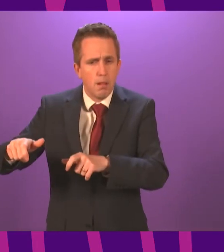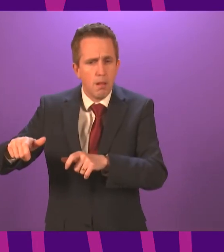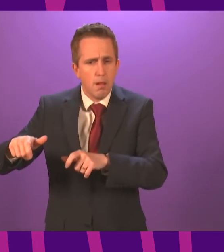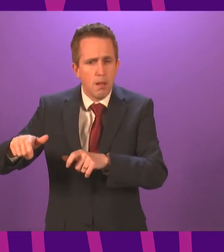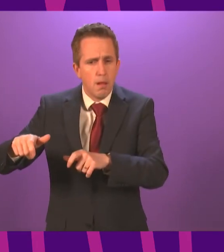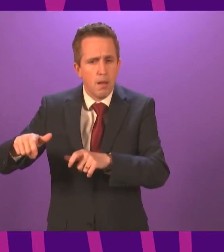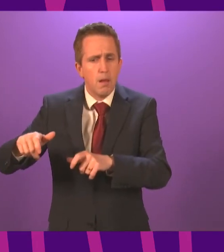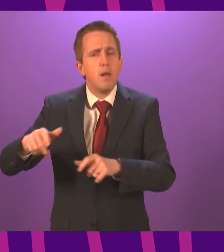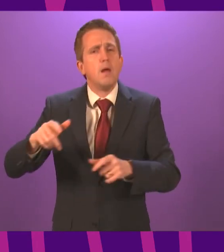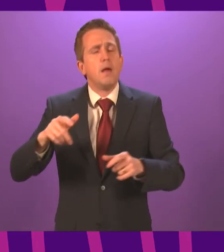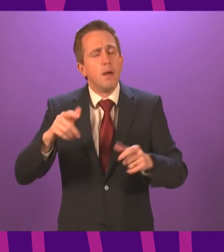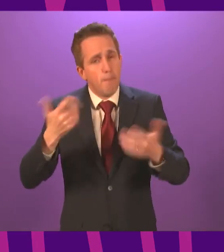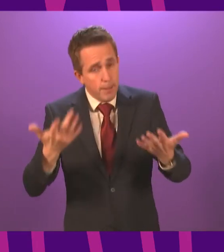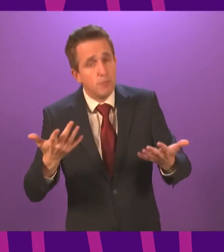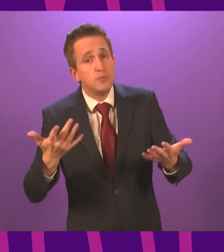Because if we